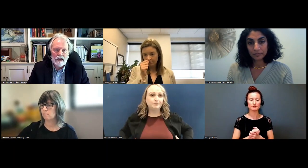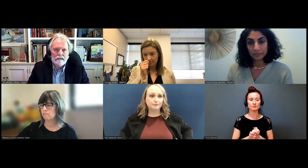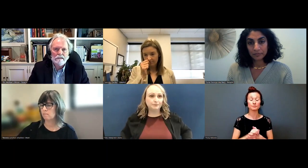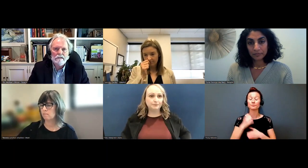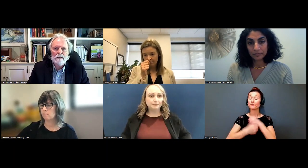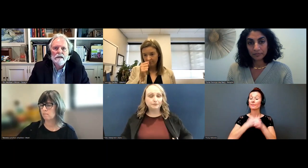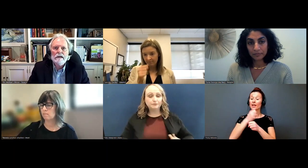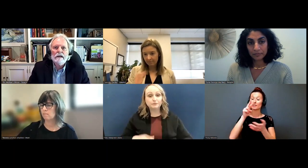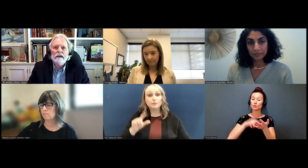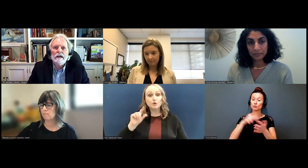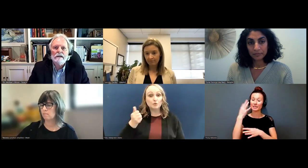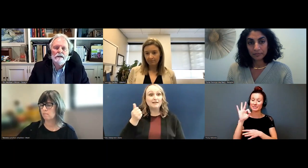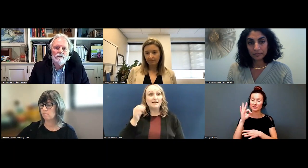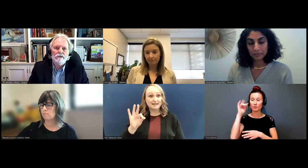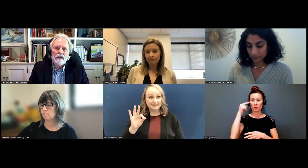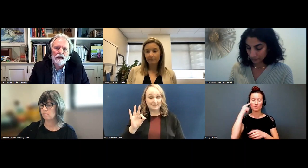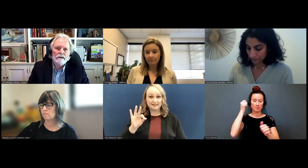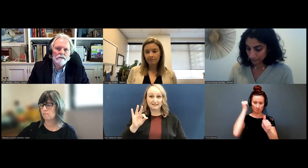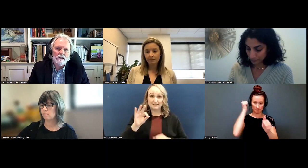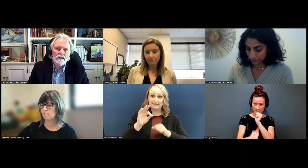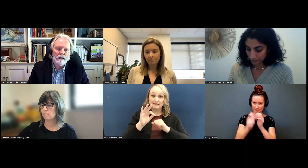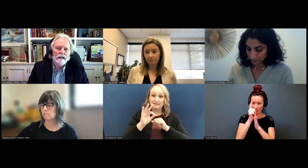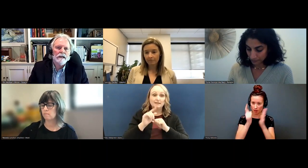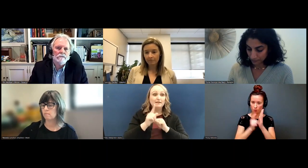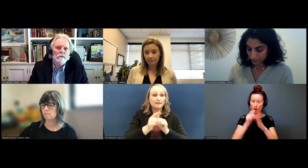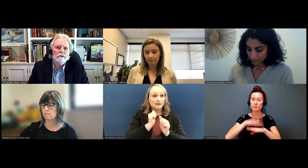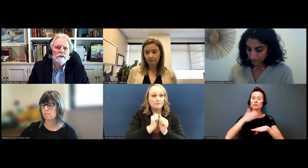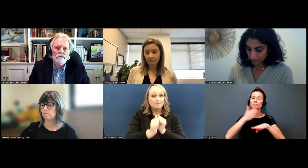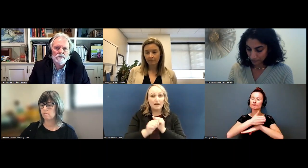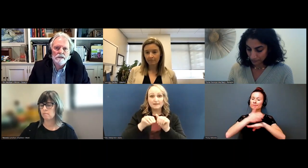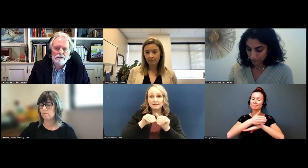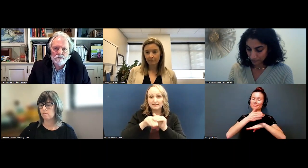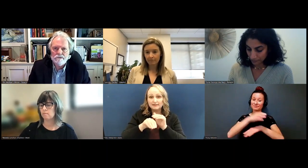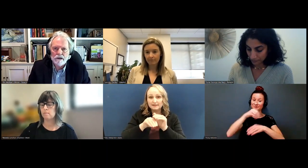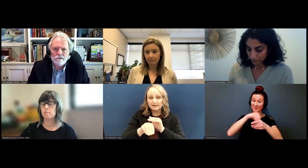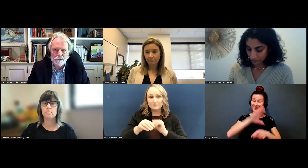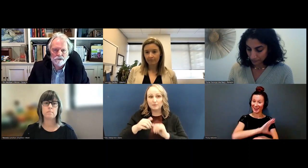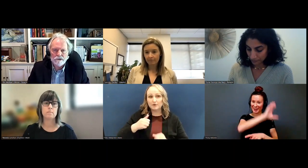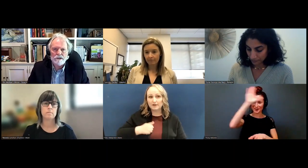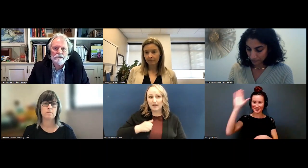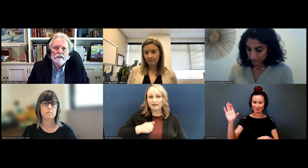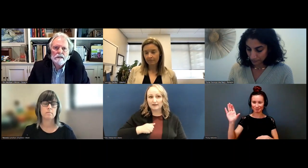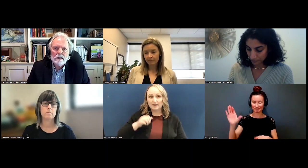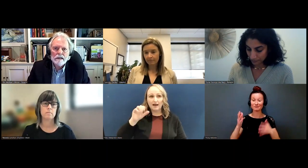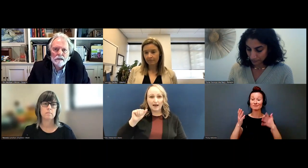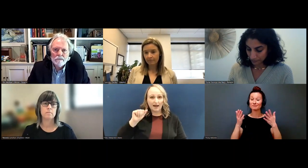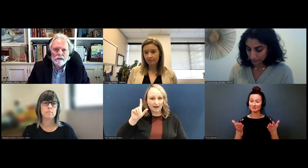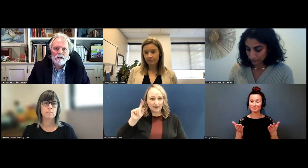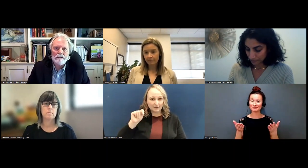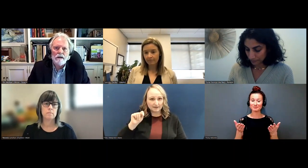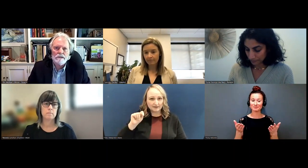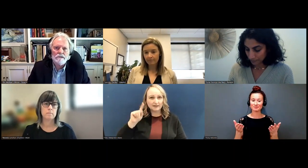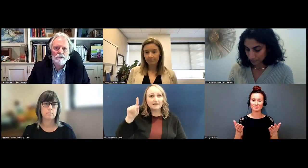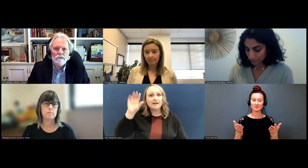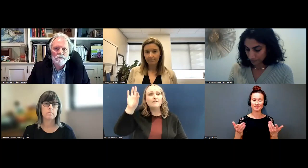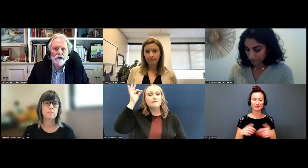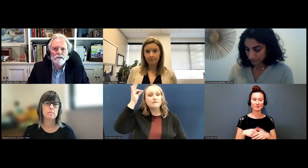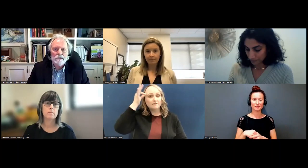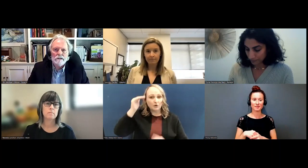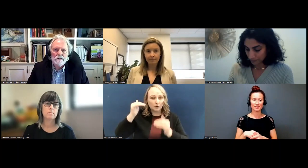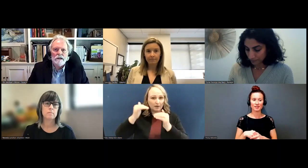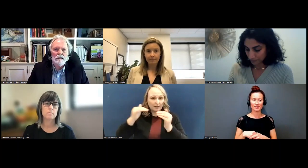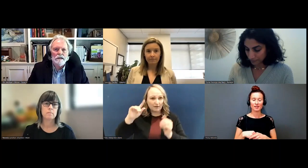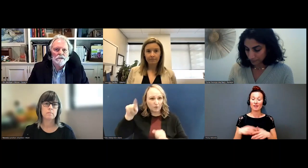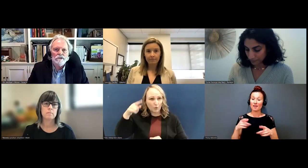Canada Act. And with that, again, it applies only to federal jurisdiction, but it adopted a more